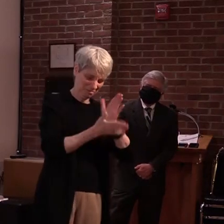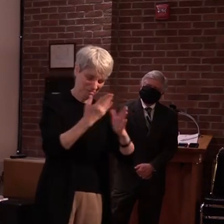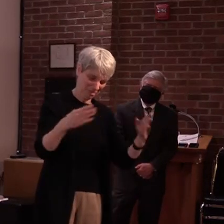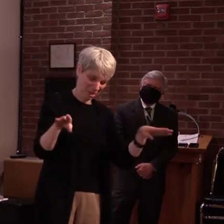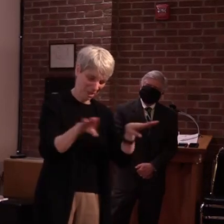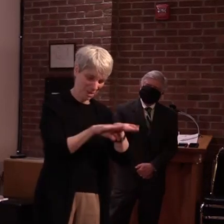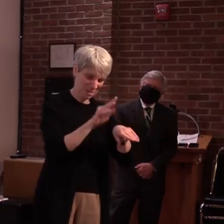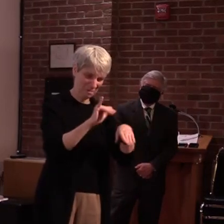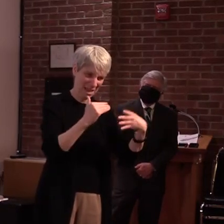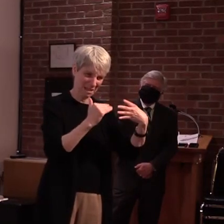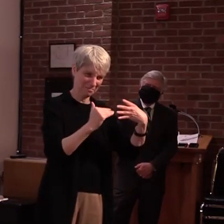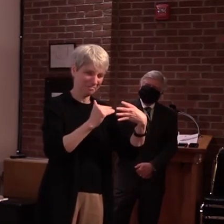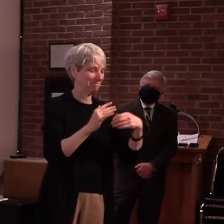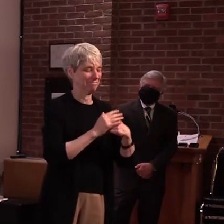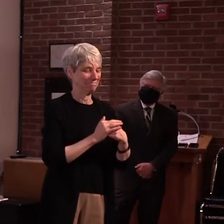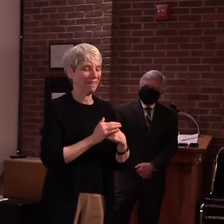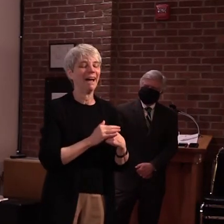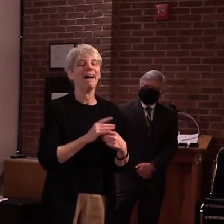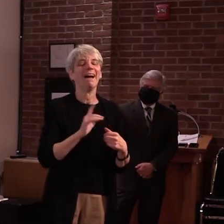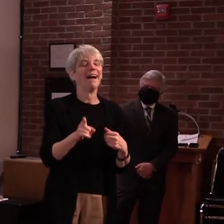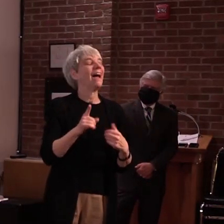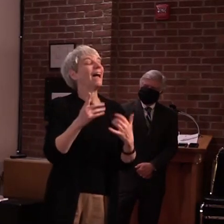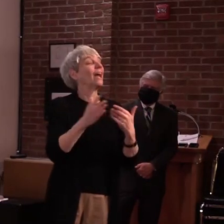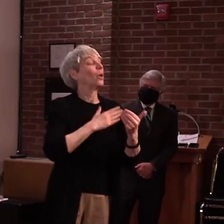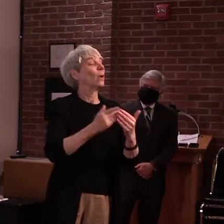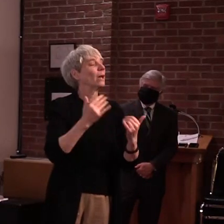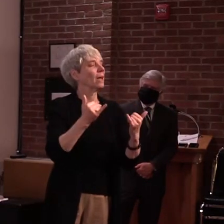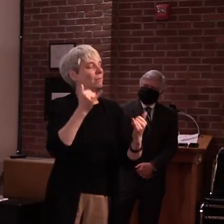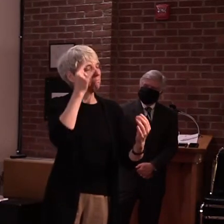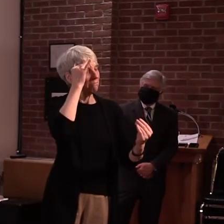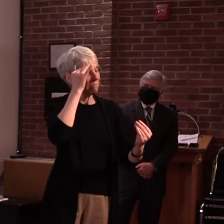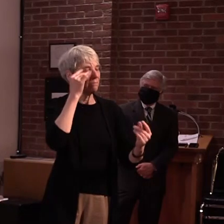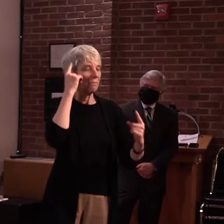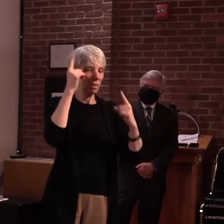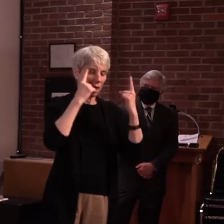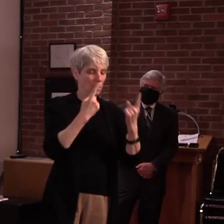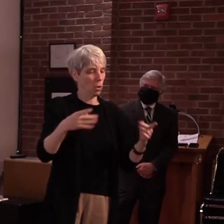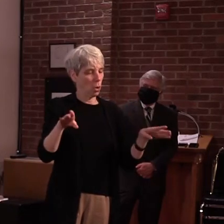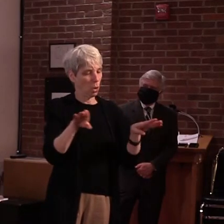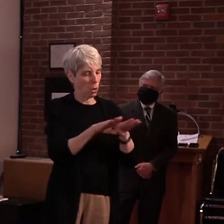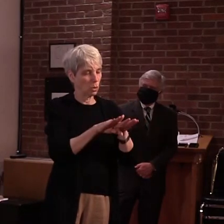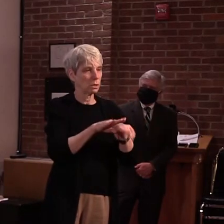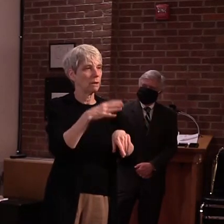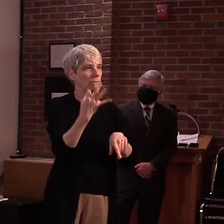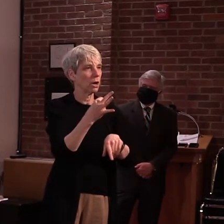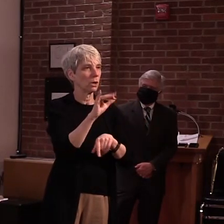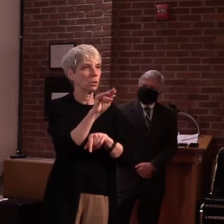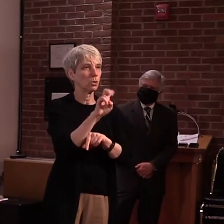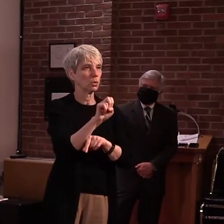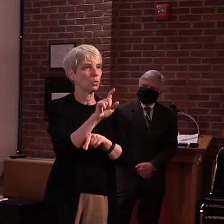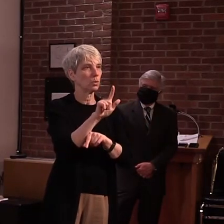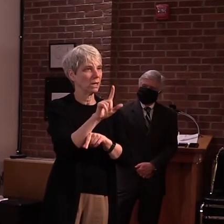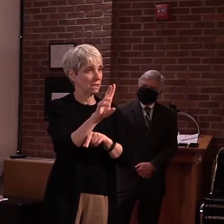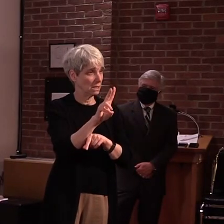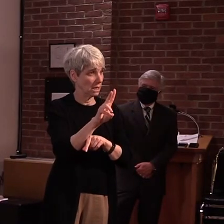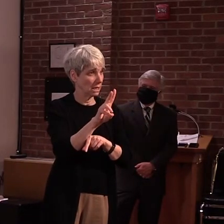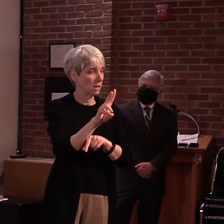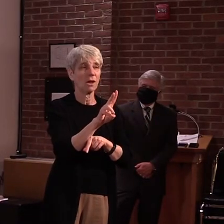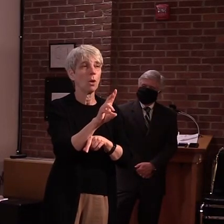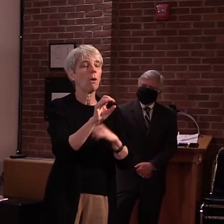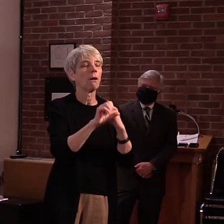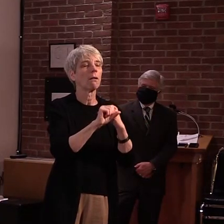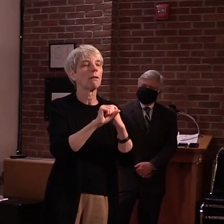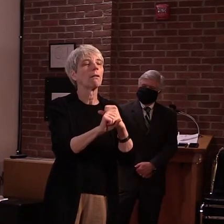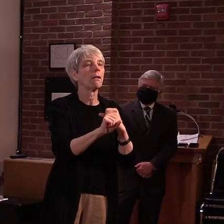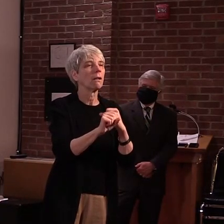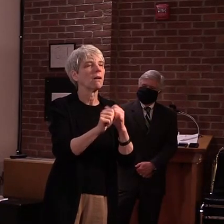They're now talking about wrapping up the week of the 26th, Friday the 26th, and then maybe staying for a few more days